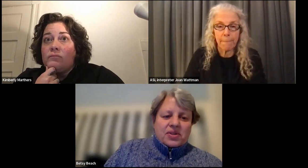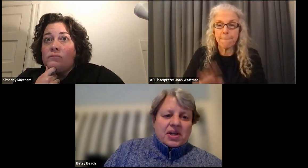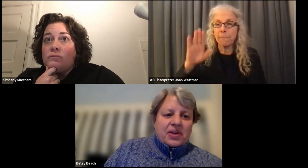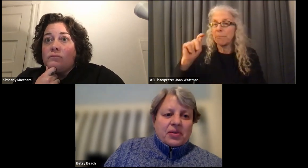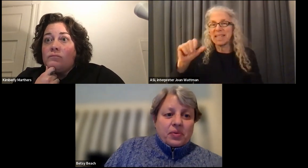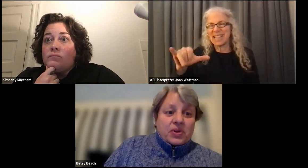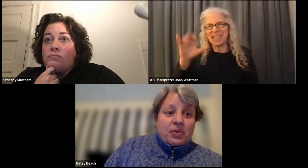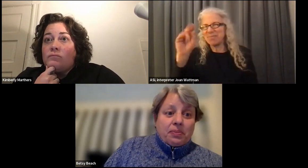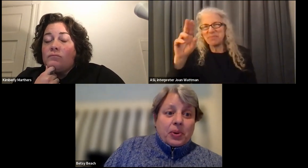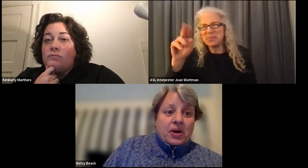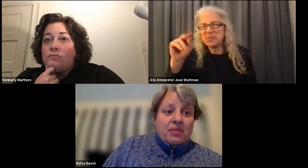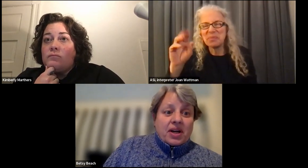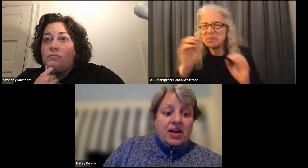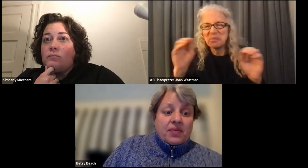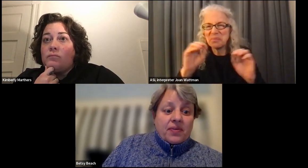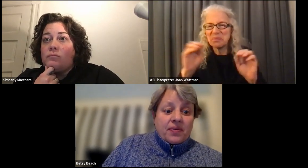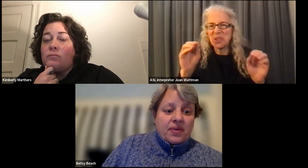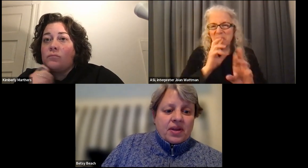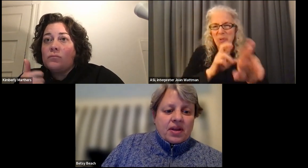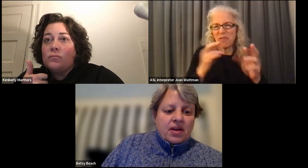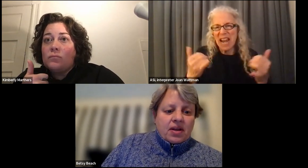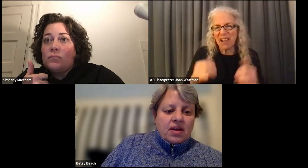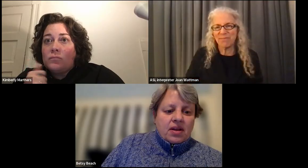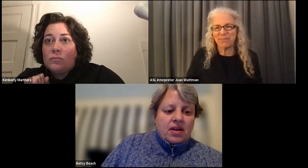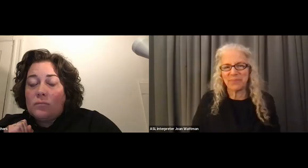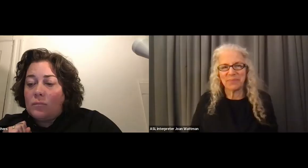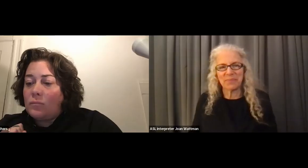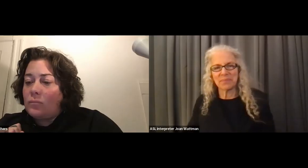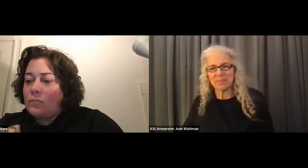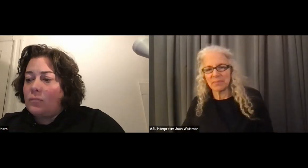No, there's nothing to report right now.